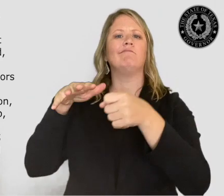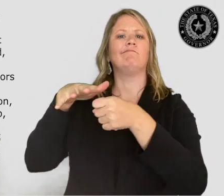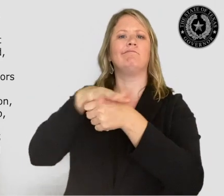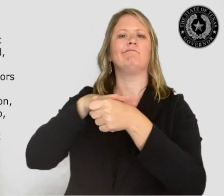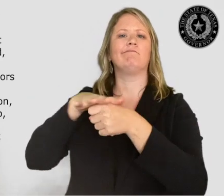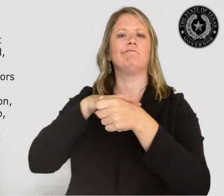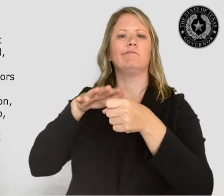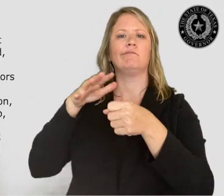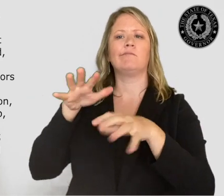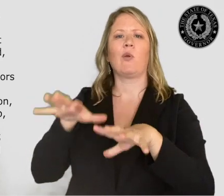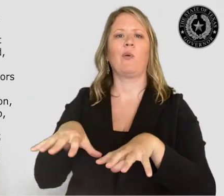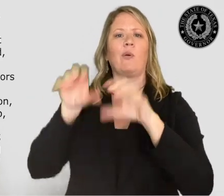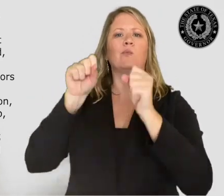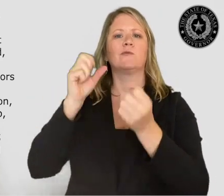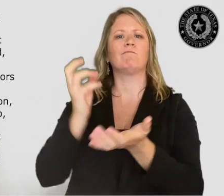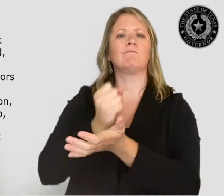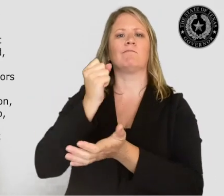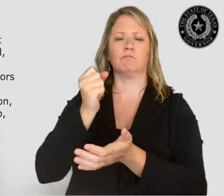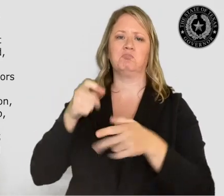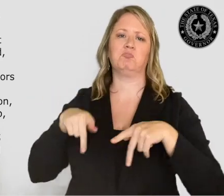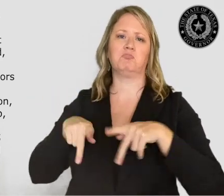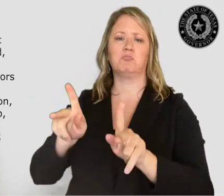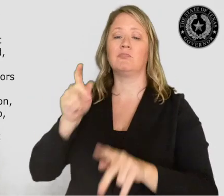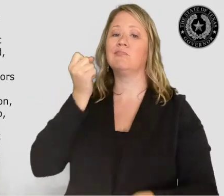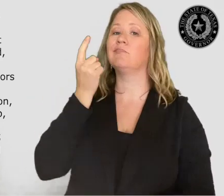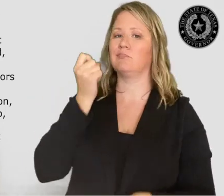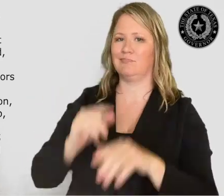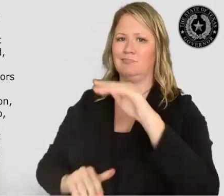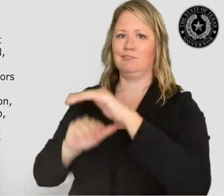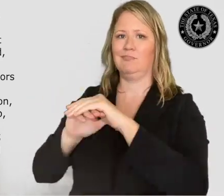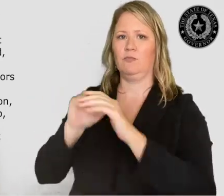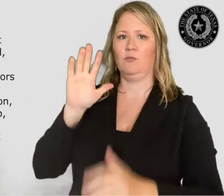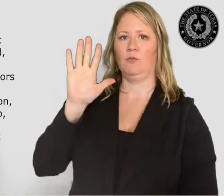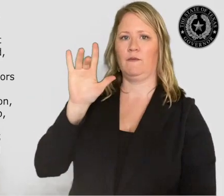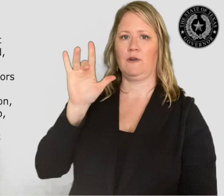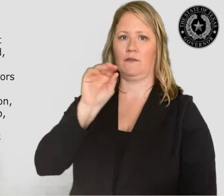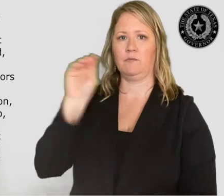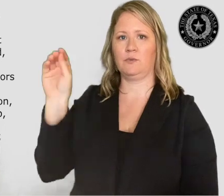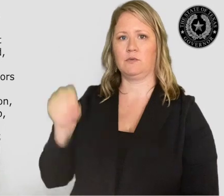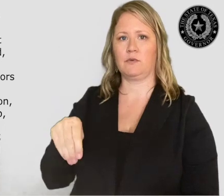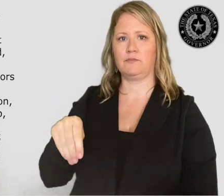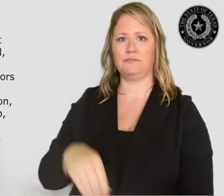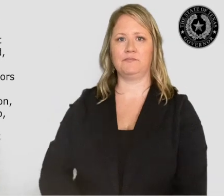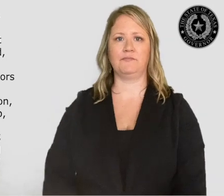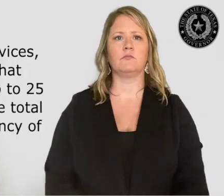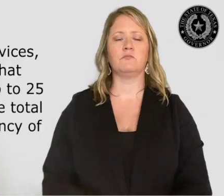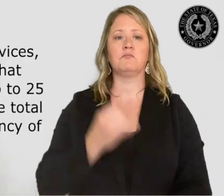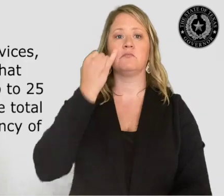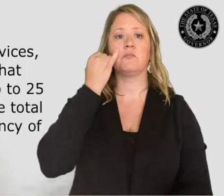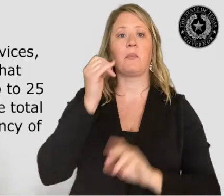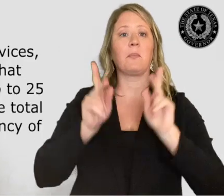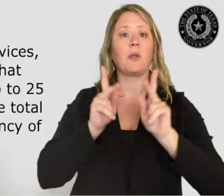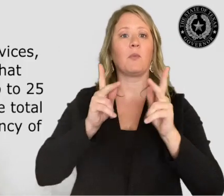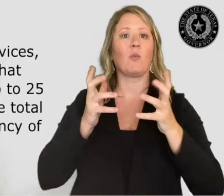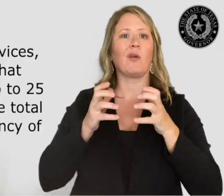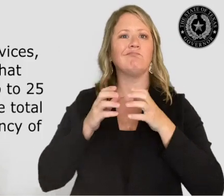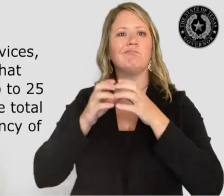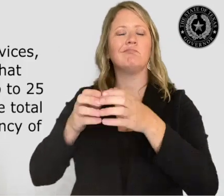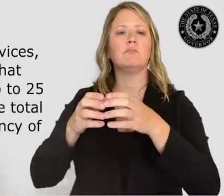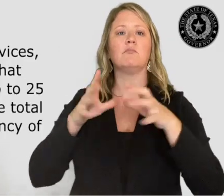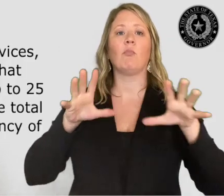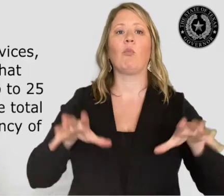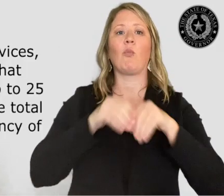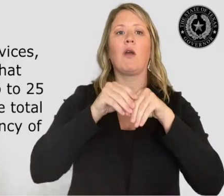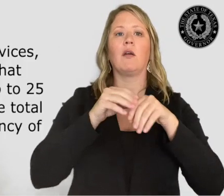the facility may operate at up to 25% of the total listed occupancy of the facility. Wedding reception